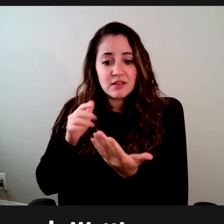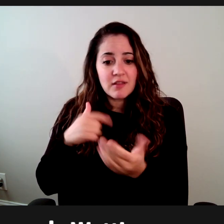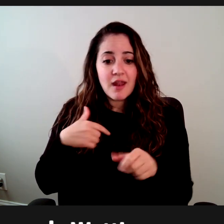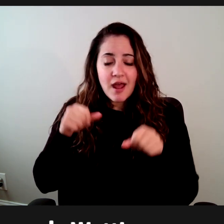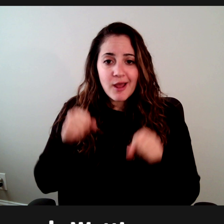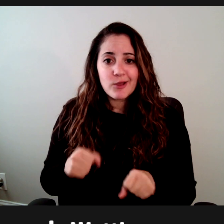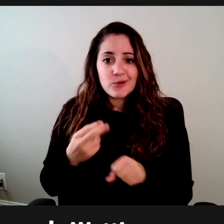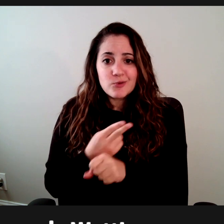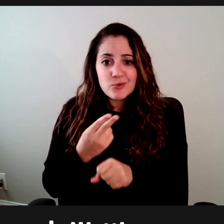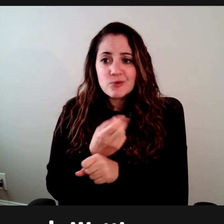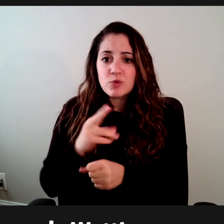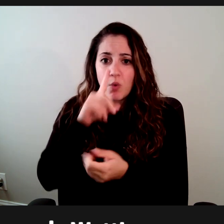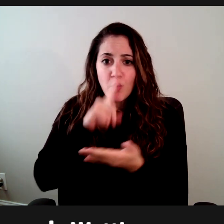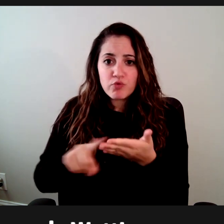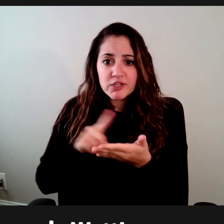modalities that I could